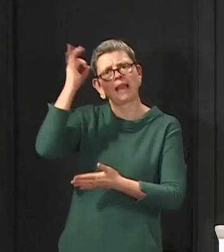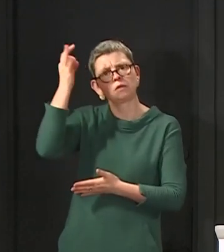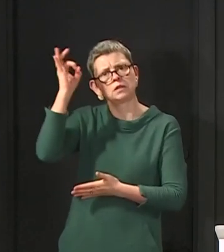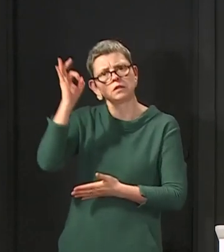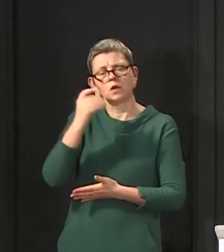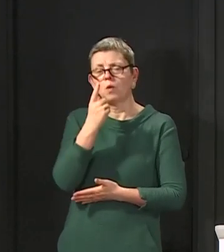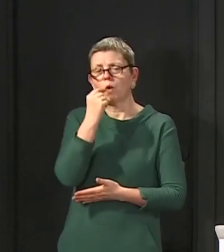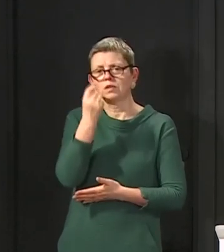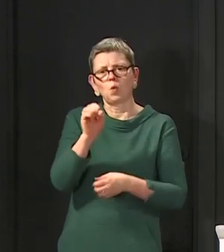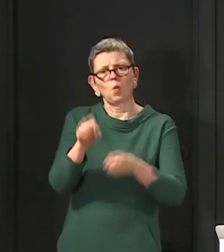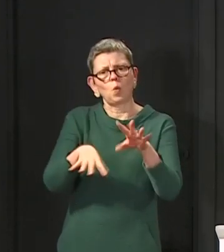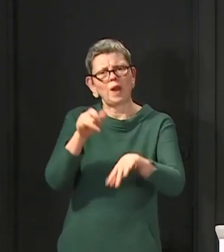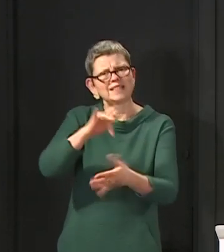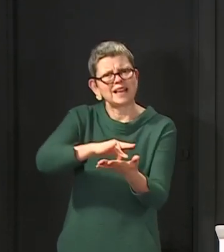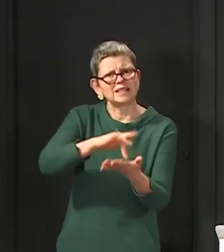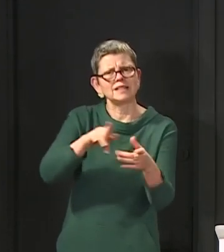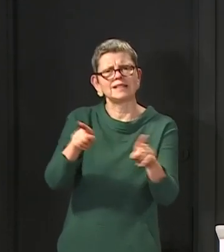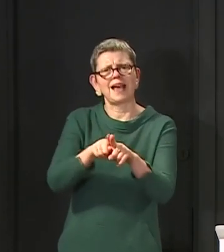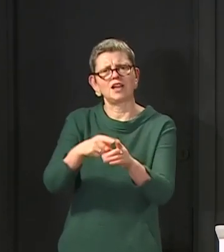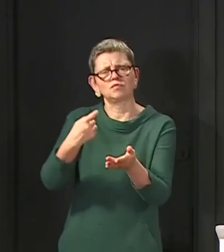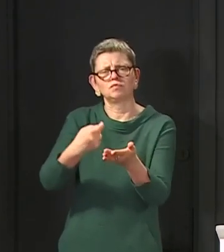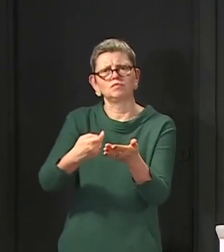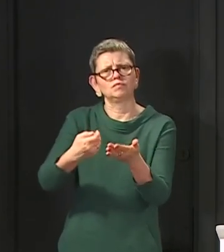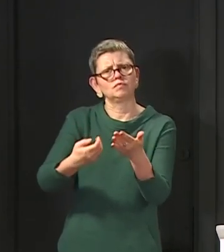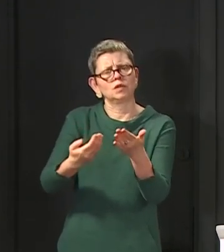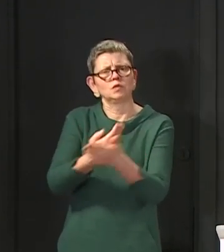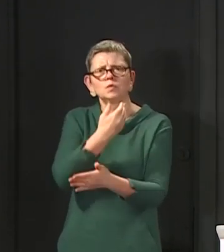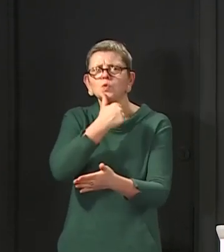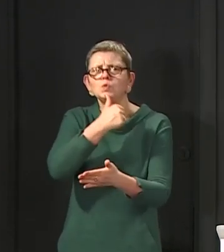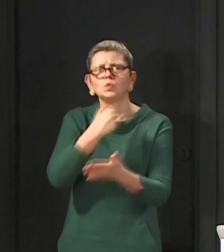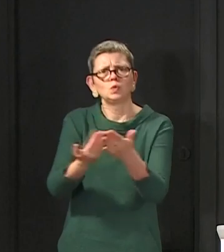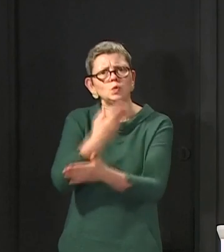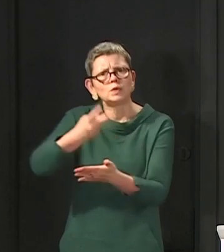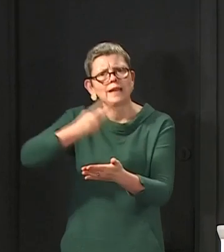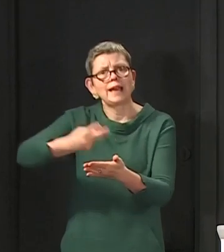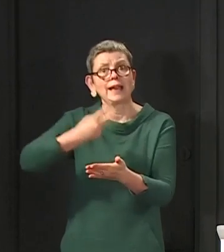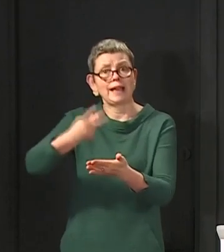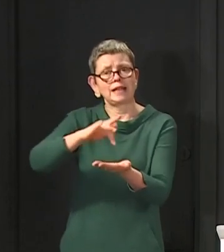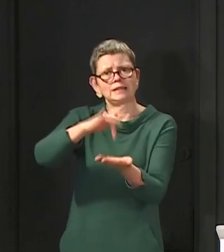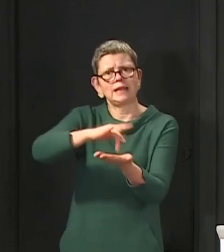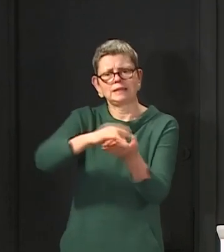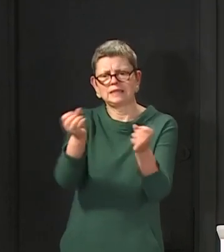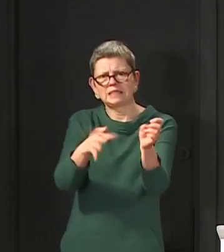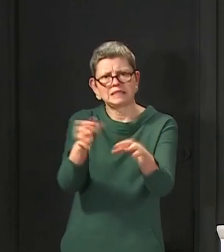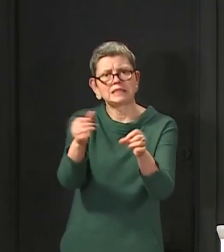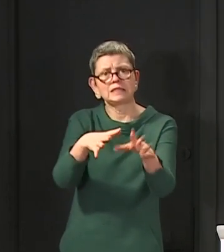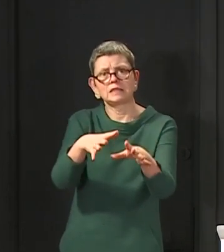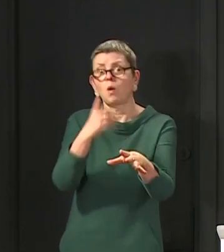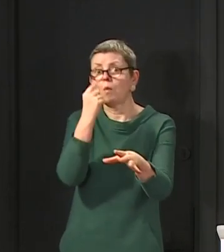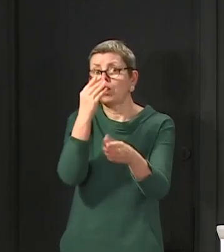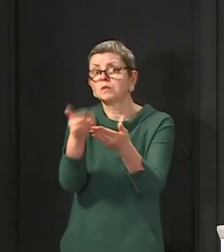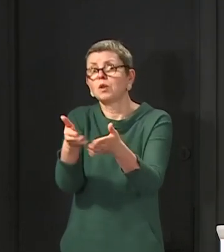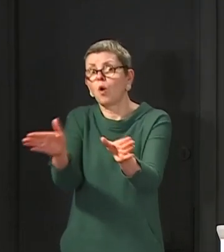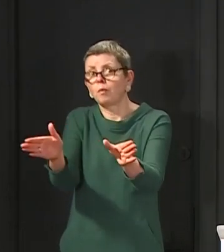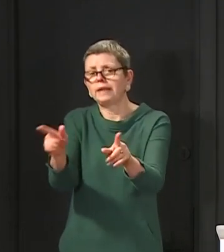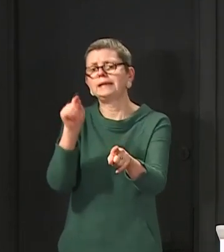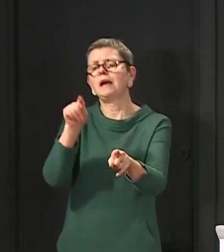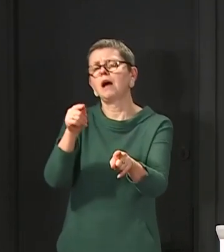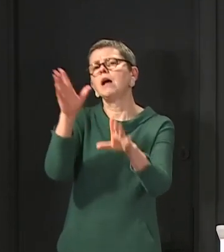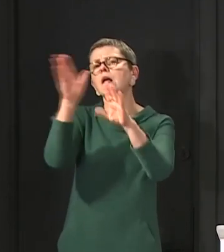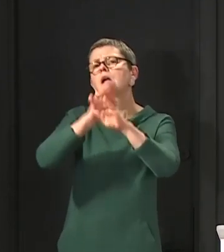reopening waste and recycling centres. And I will update you on these further issues next weekend. Beyond that,